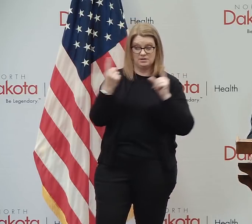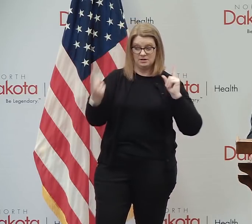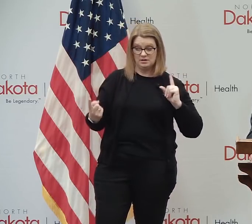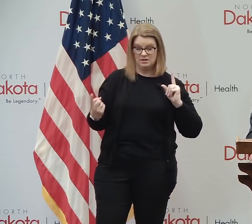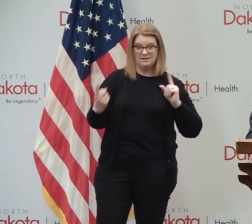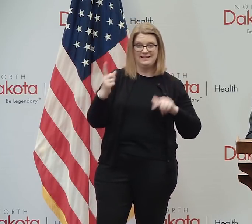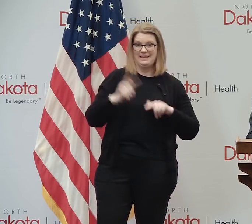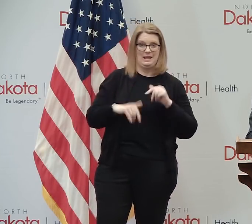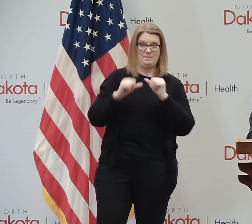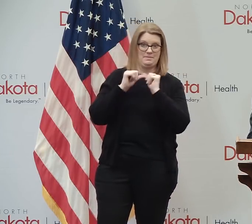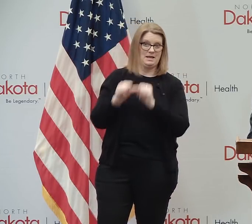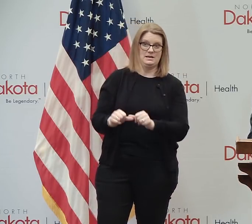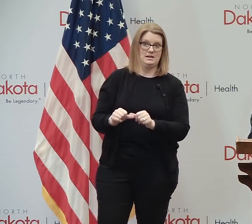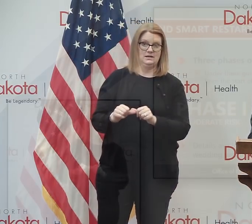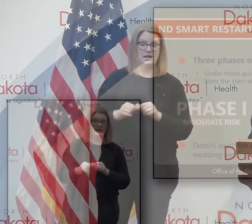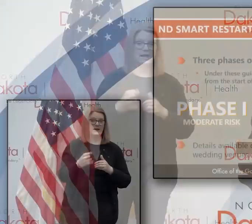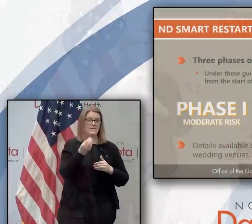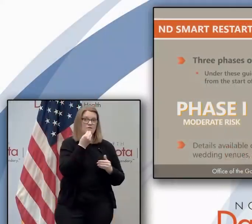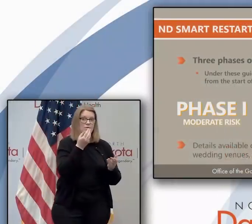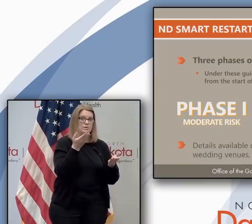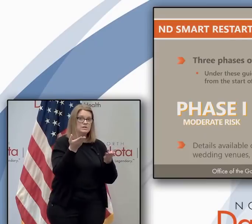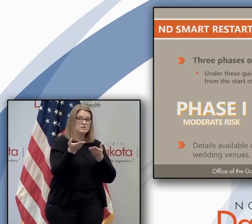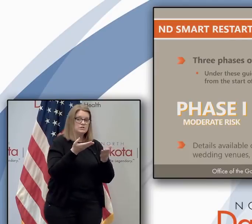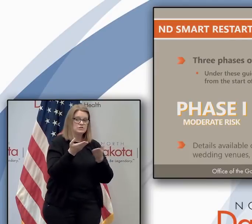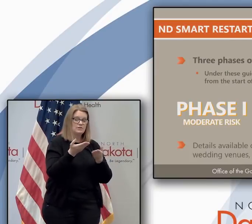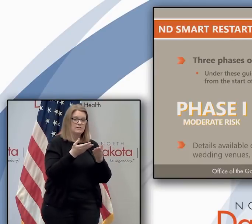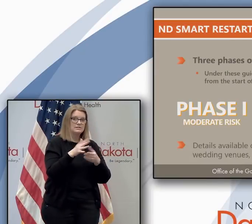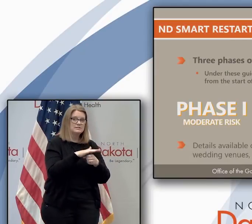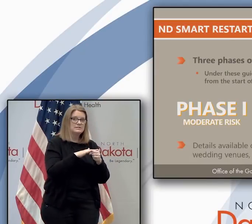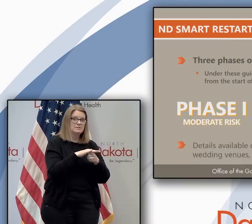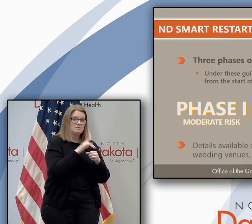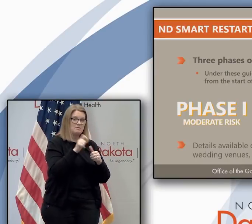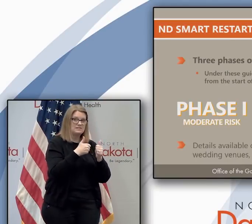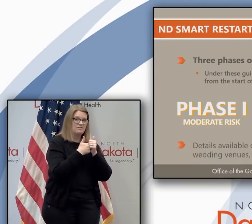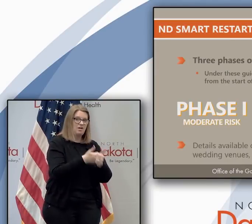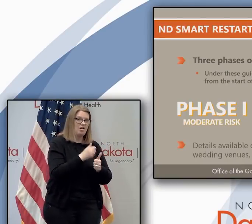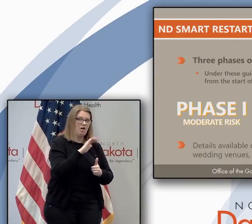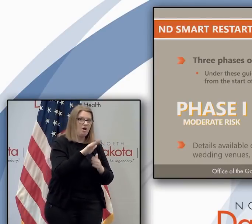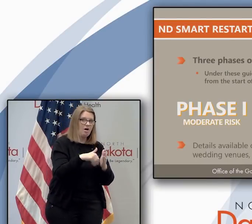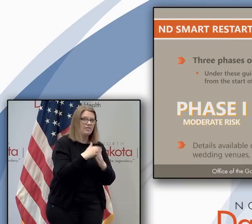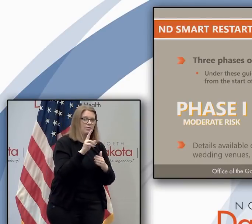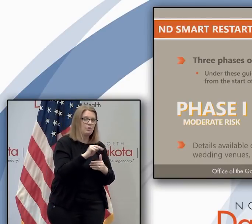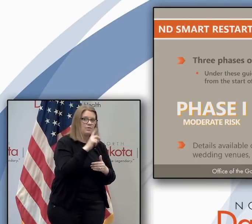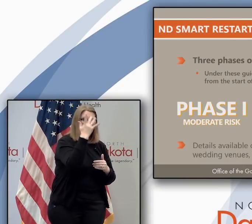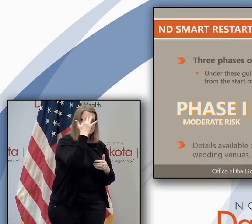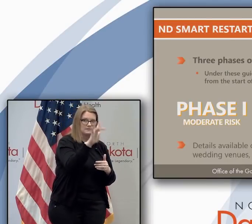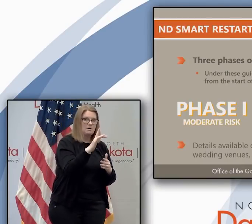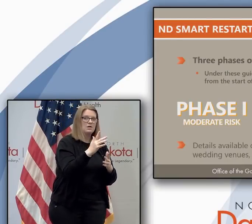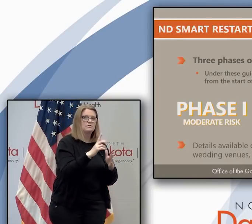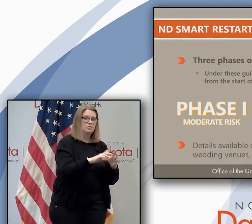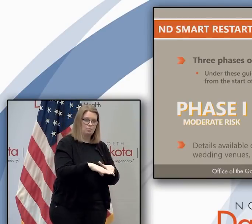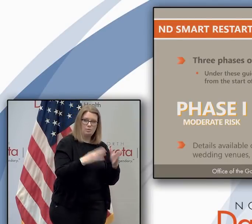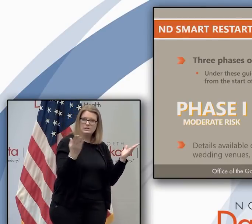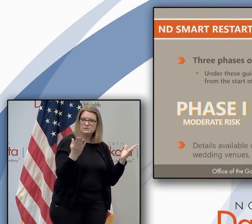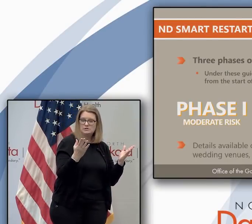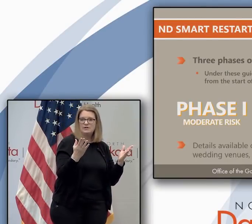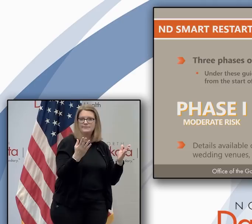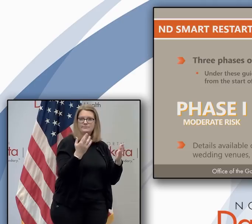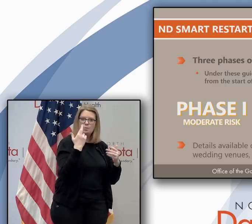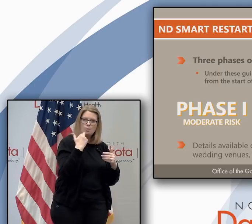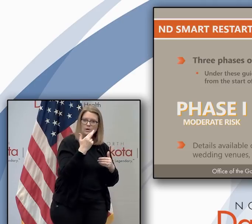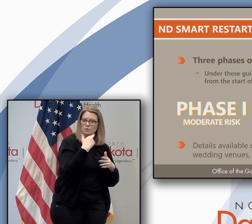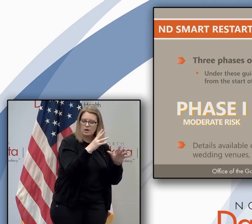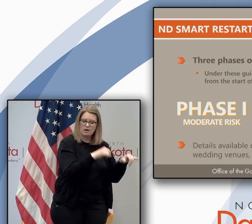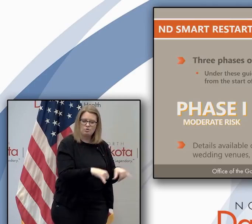be maintained, and food service within these venues must still comply with all the North Dakota Smart Restart restaurant and universal